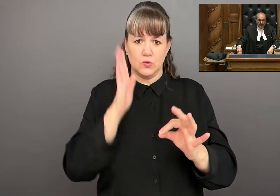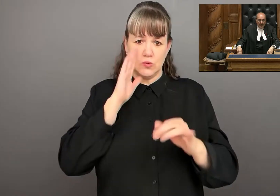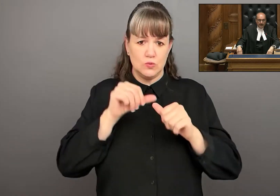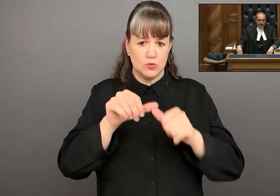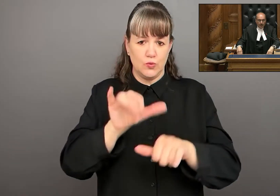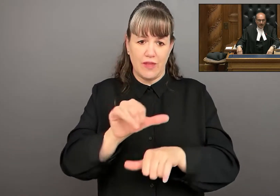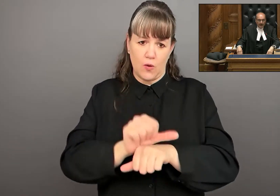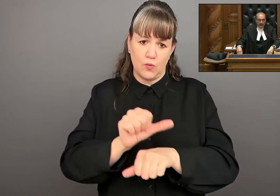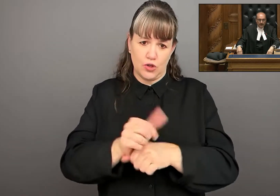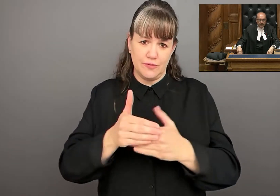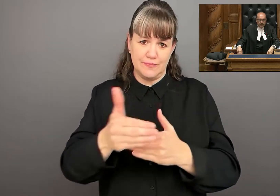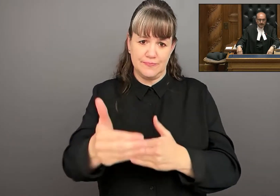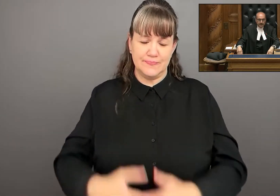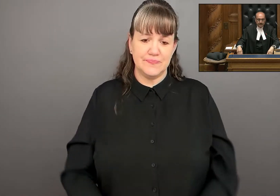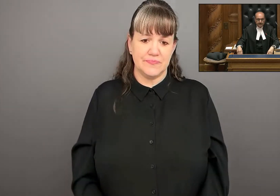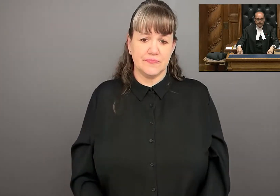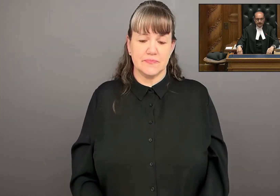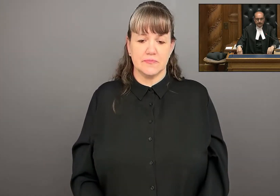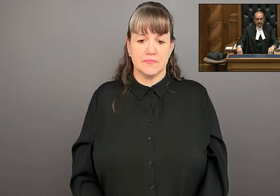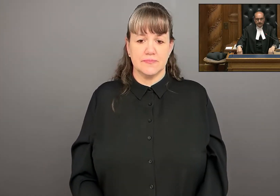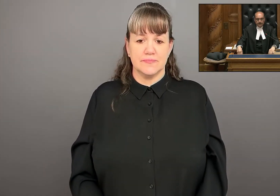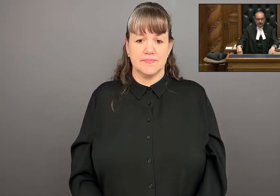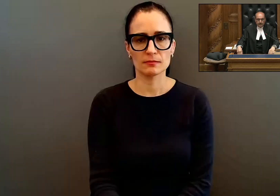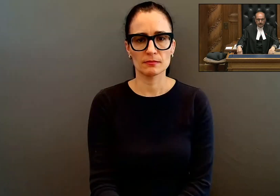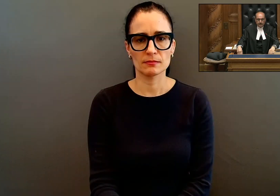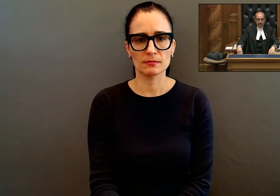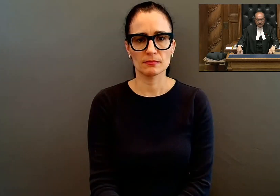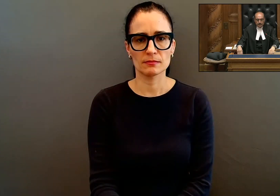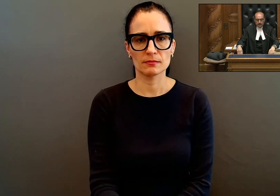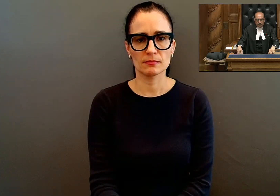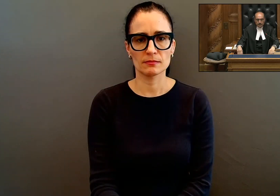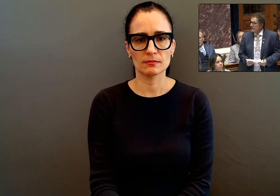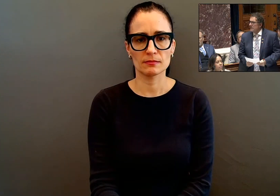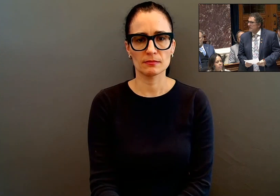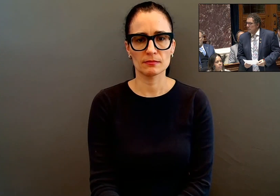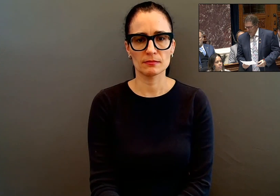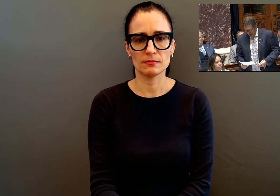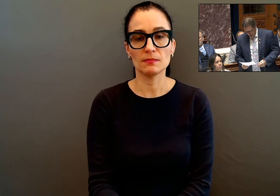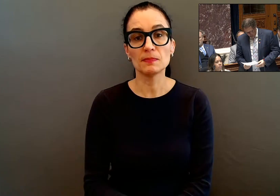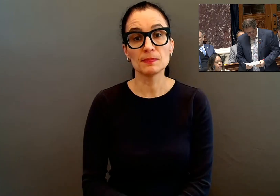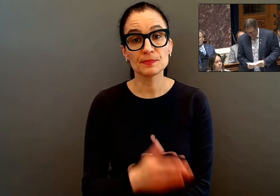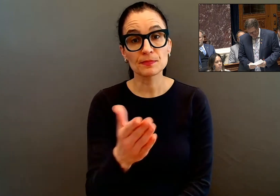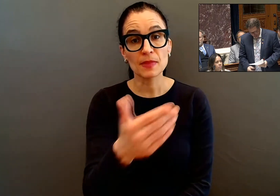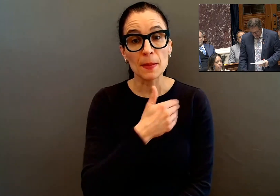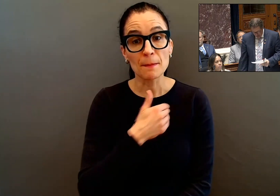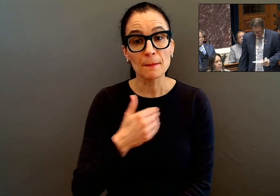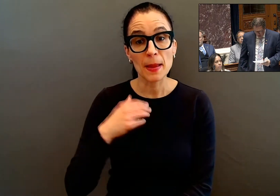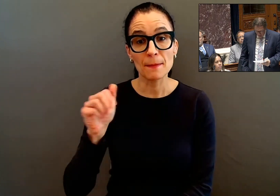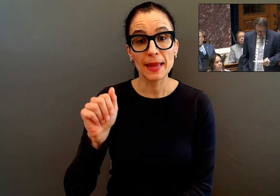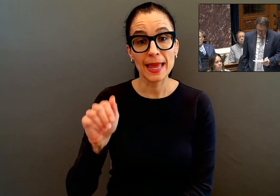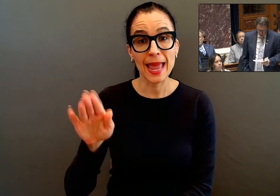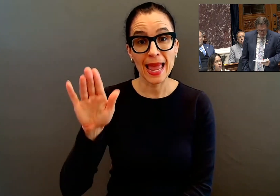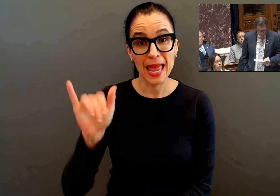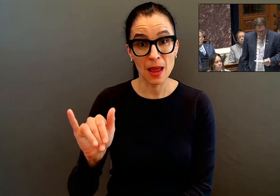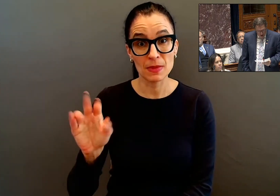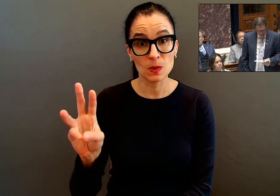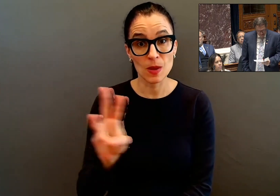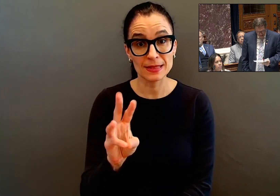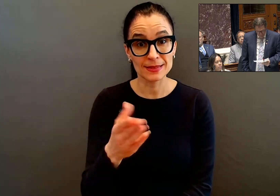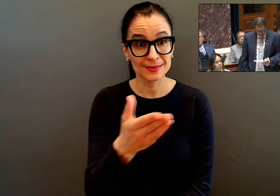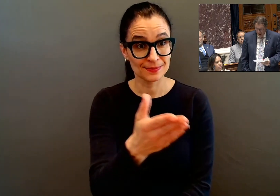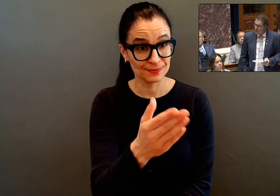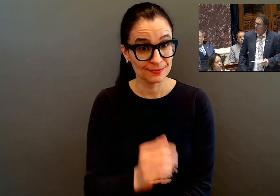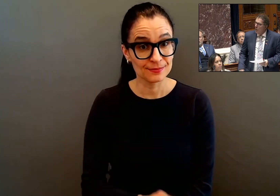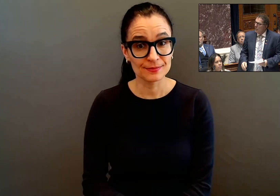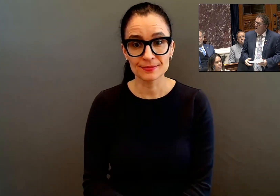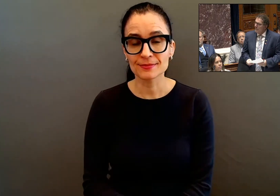Member for Abbotsford West. Thank you, Mr. Speaker. Safety of seniors is a real concern. Seniors also deserve to walk